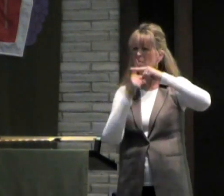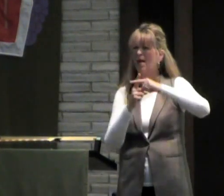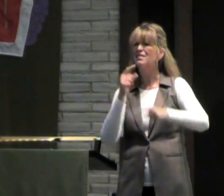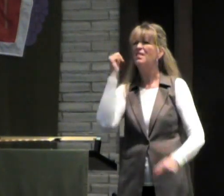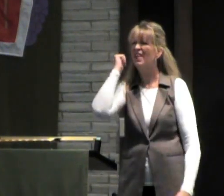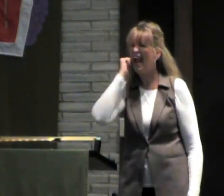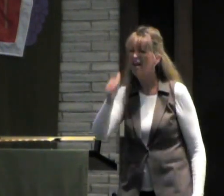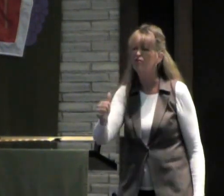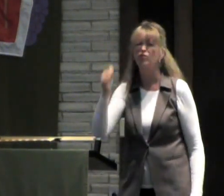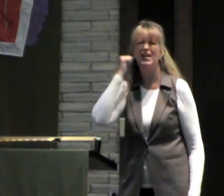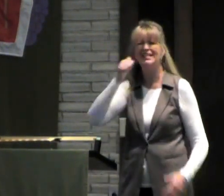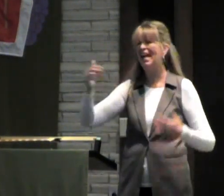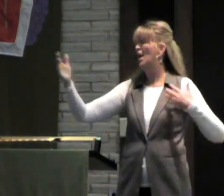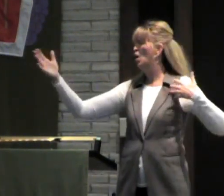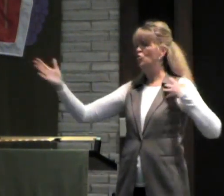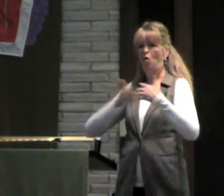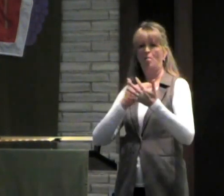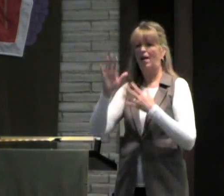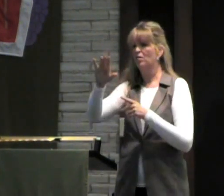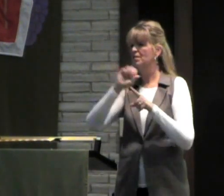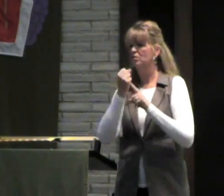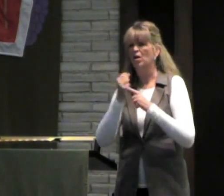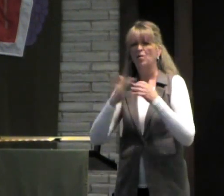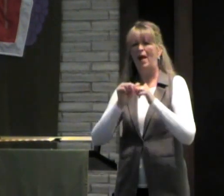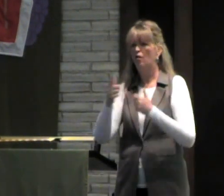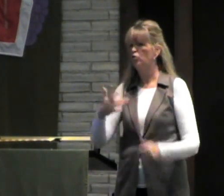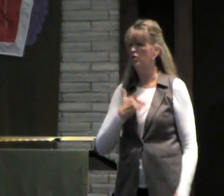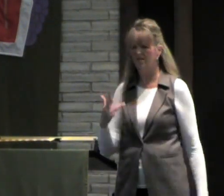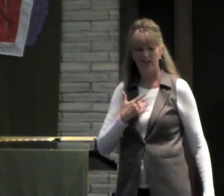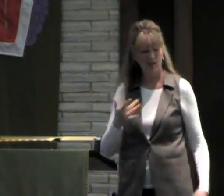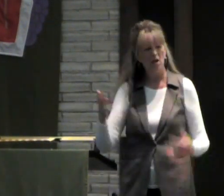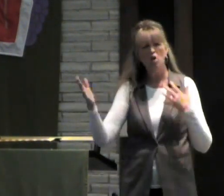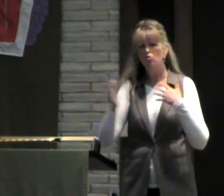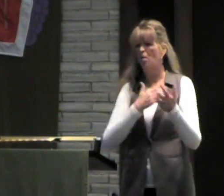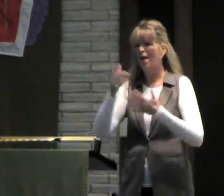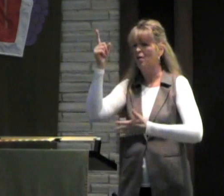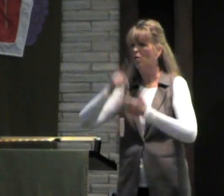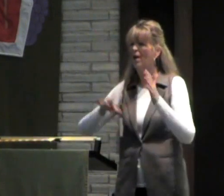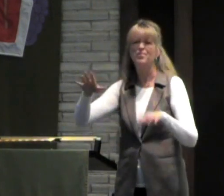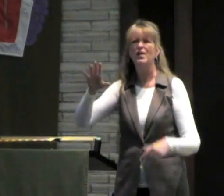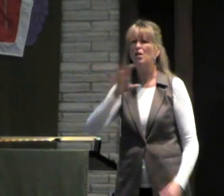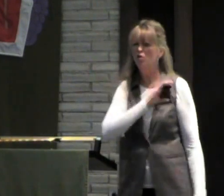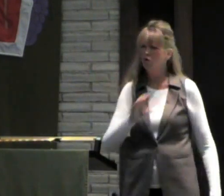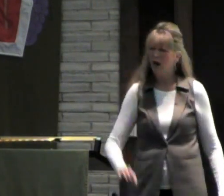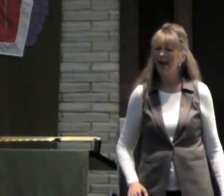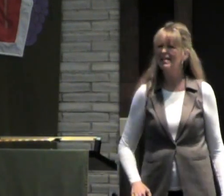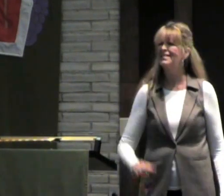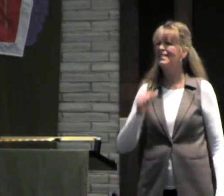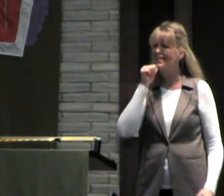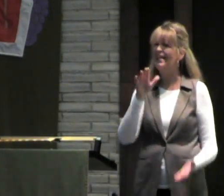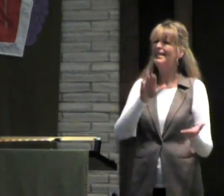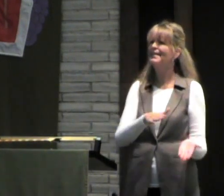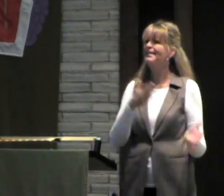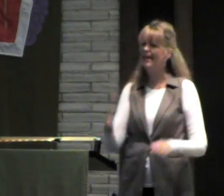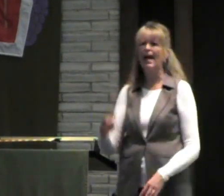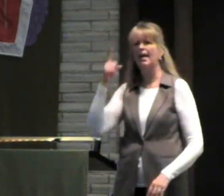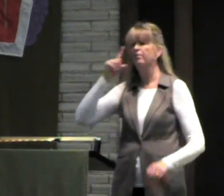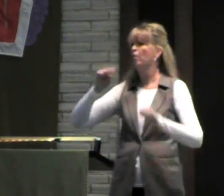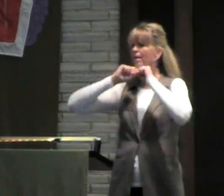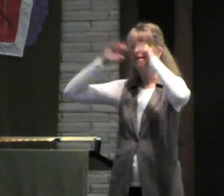thoughts positive every single day. It doesn't matter your situation or how you feel or what you're doing. Christ did